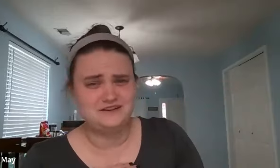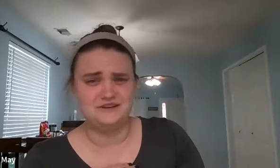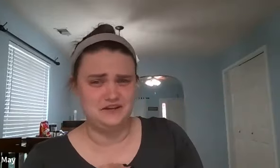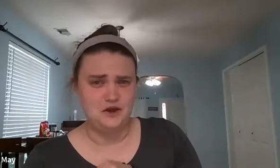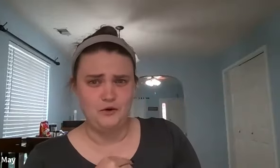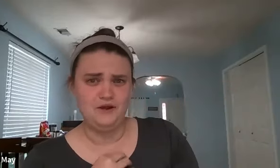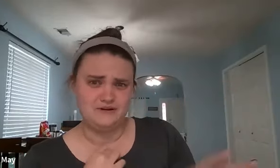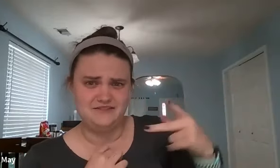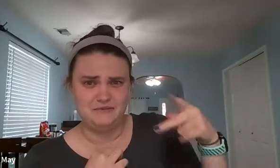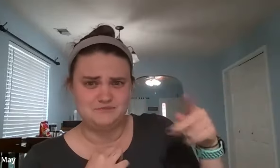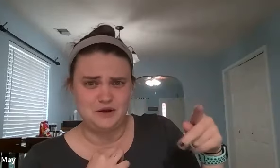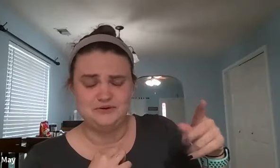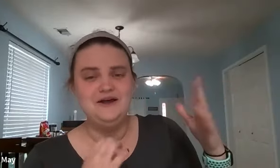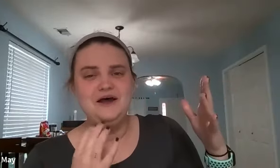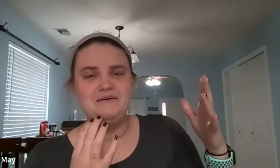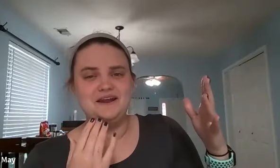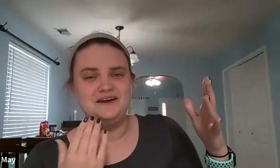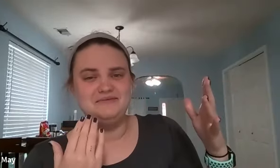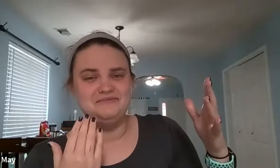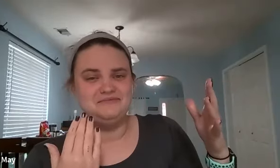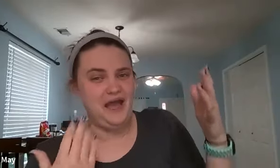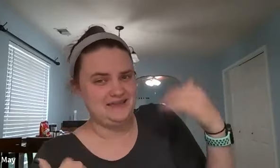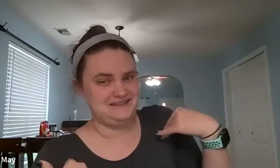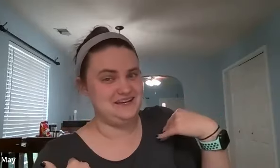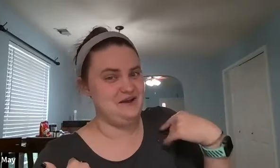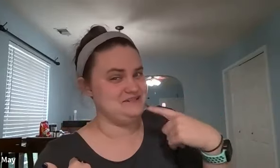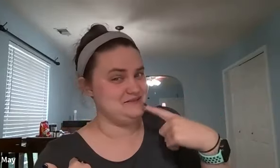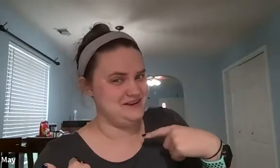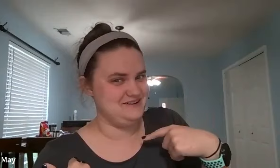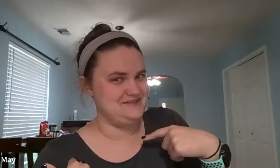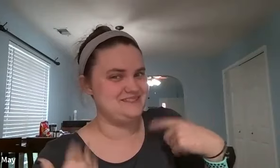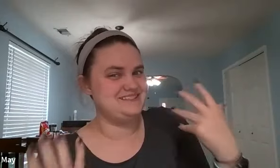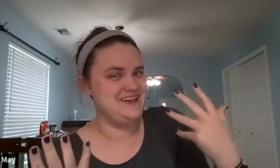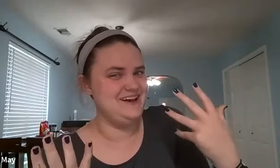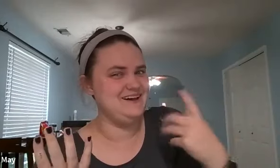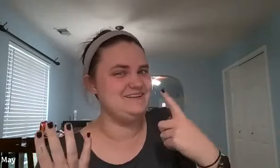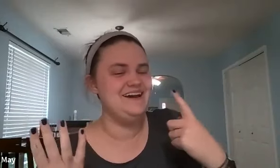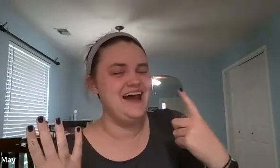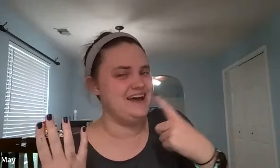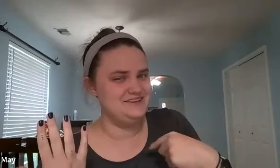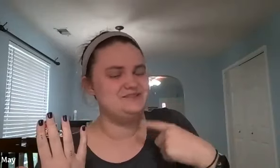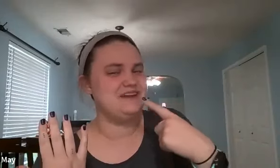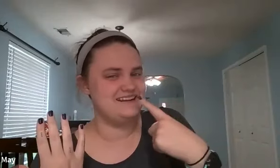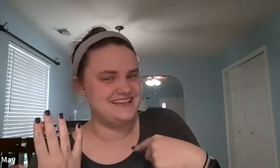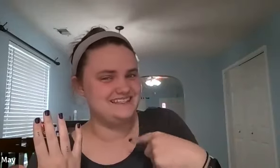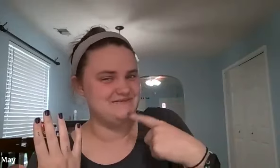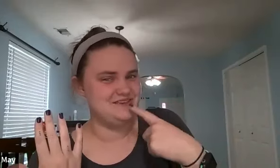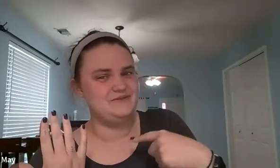guys are like, no, we always had them as purple, but as a kid, I always said red grapes. So you do kind of that same thing, the